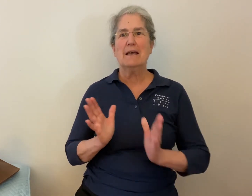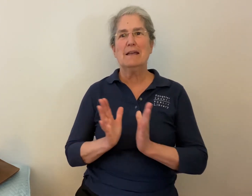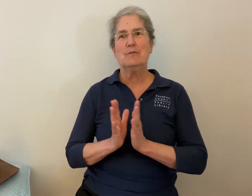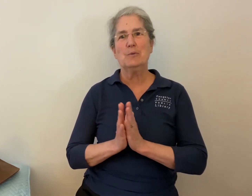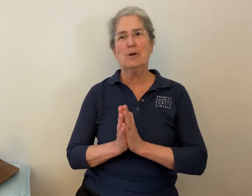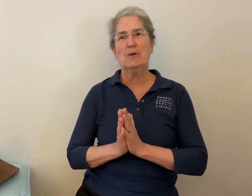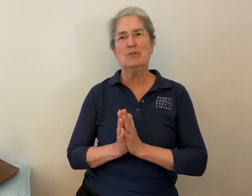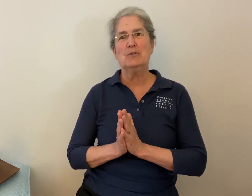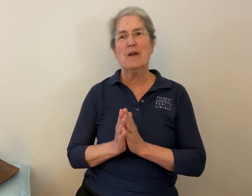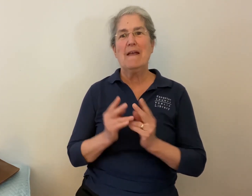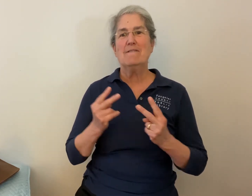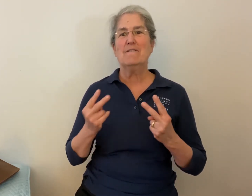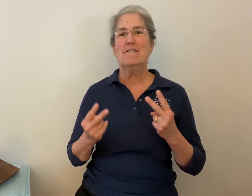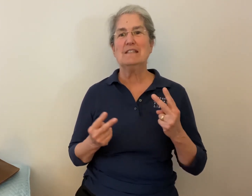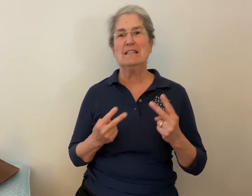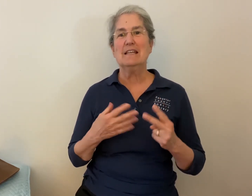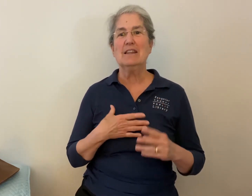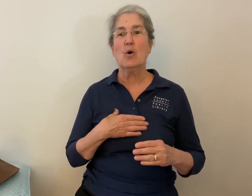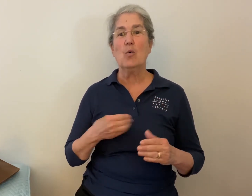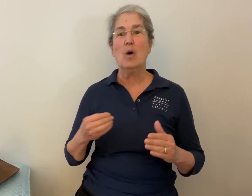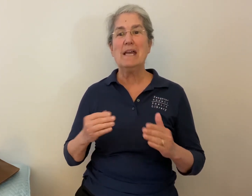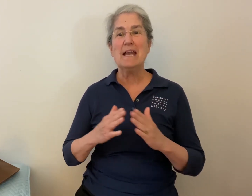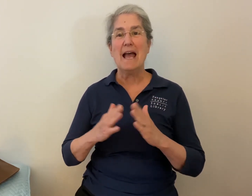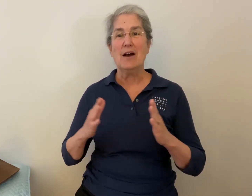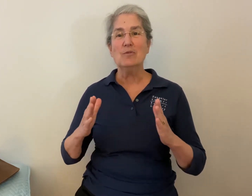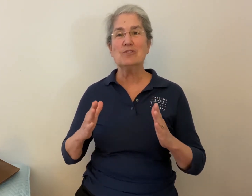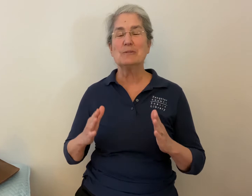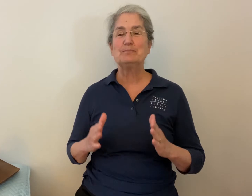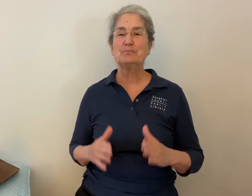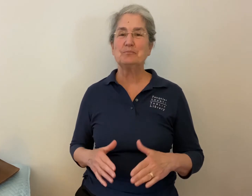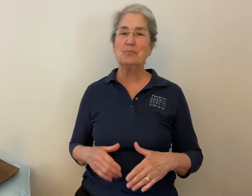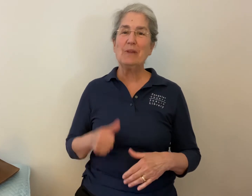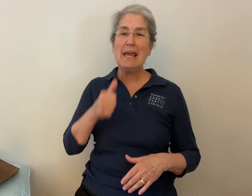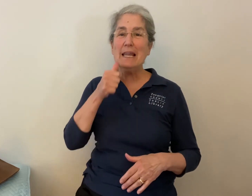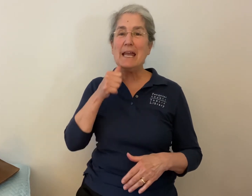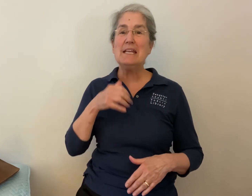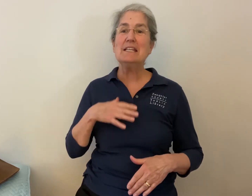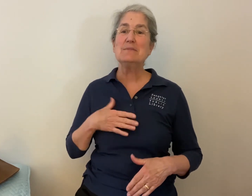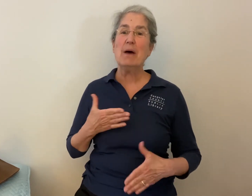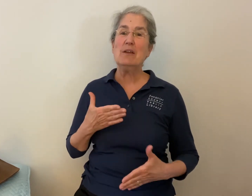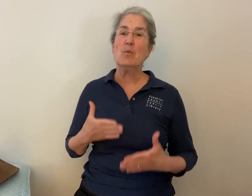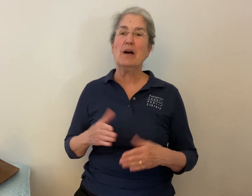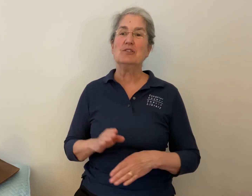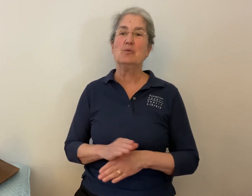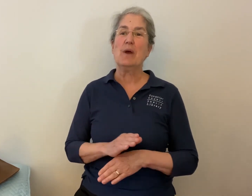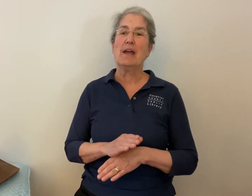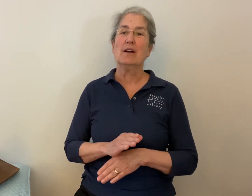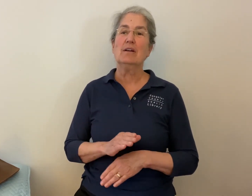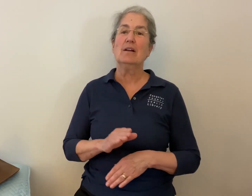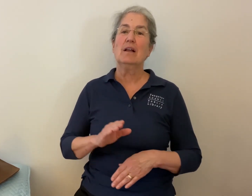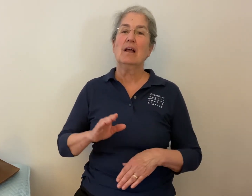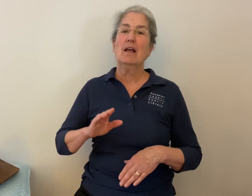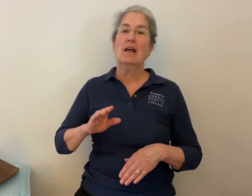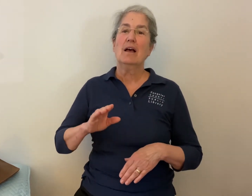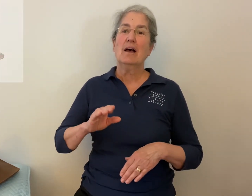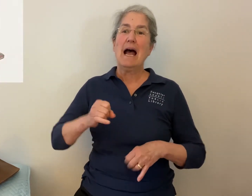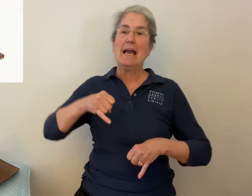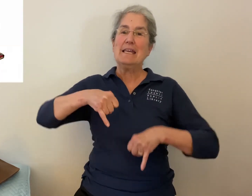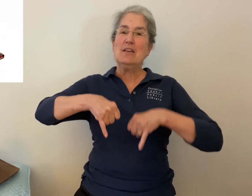if you were going to visit the White House, ladies might want to wear high